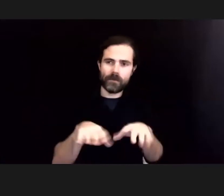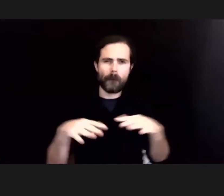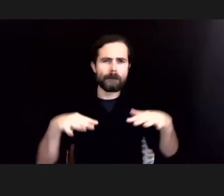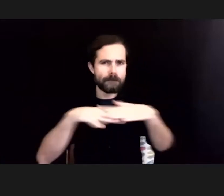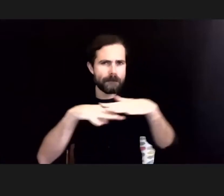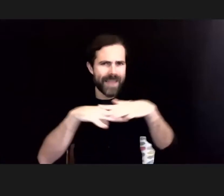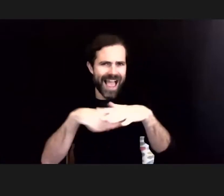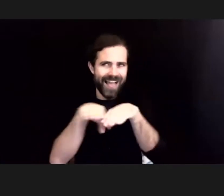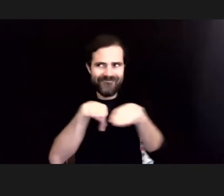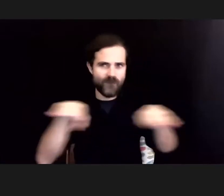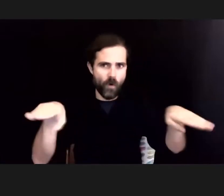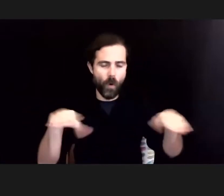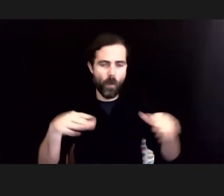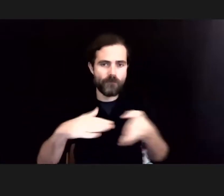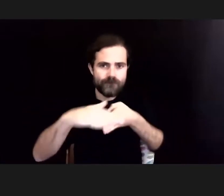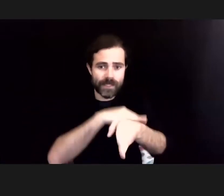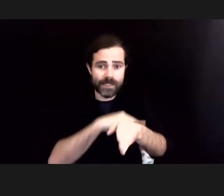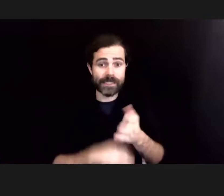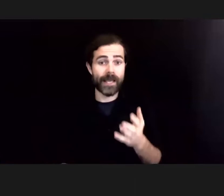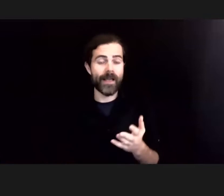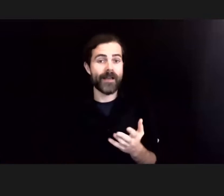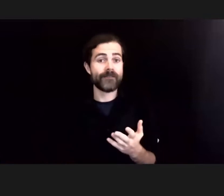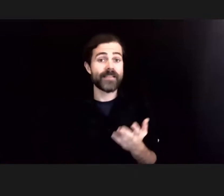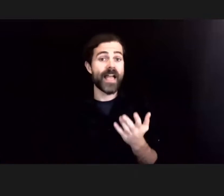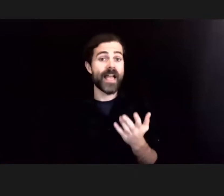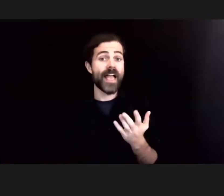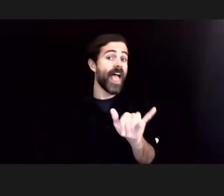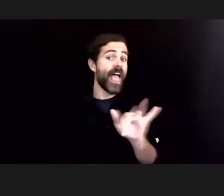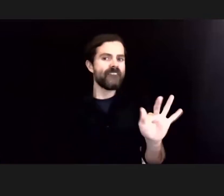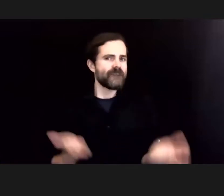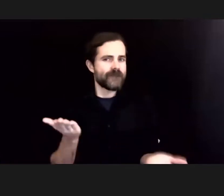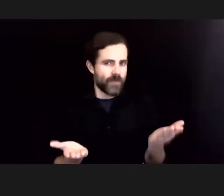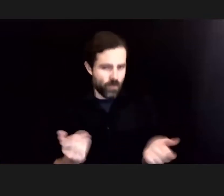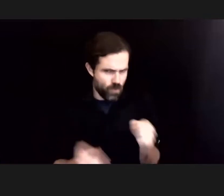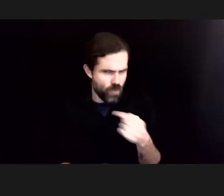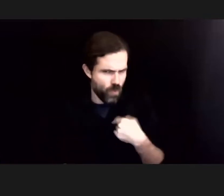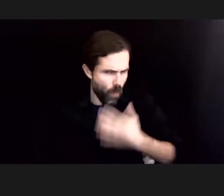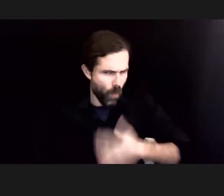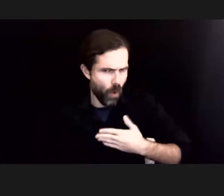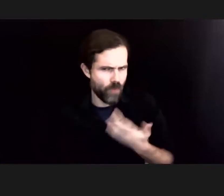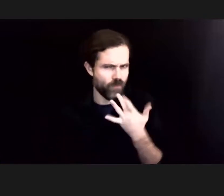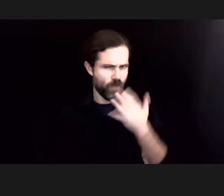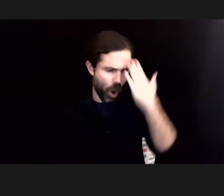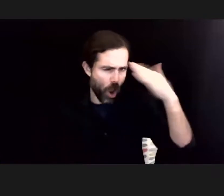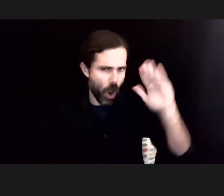more exact date? I will give it to you at the end of my speech. Marian, please transport us to the